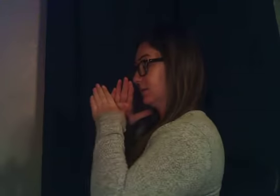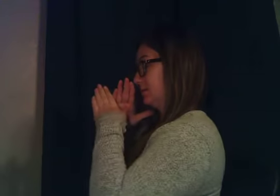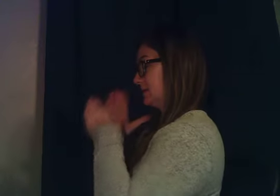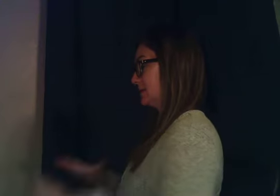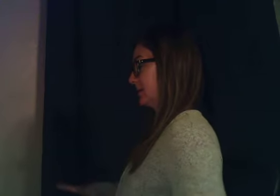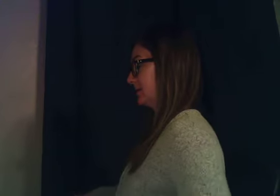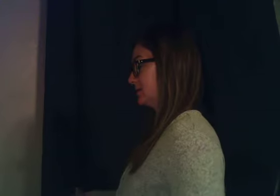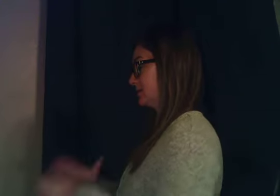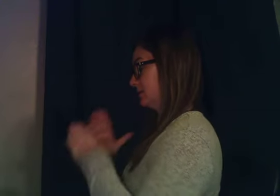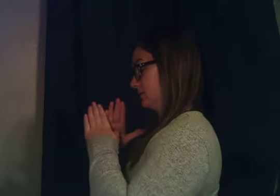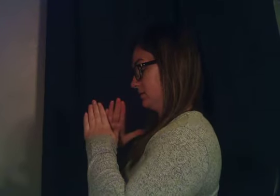Silent.